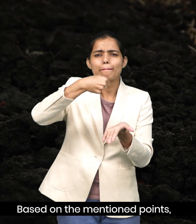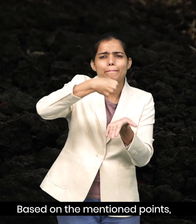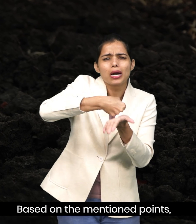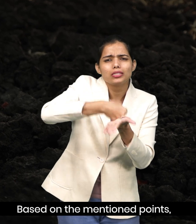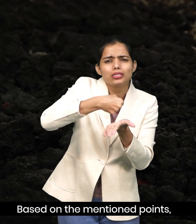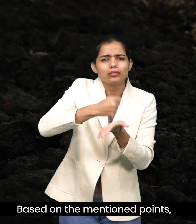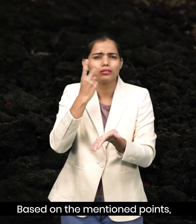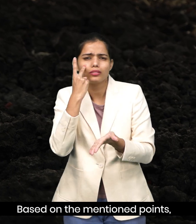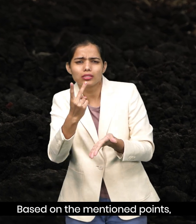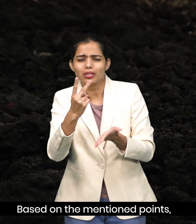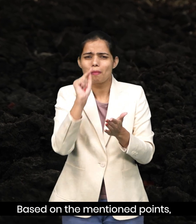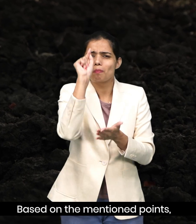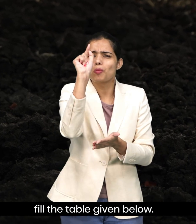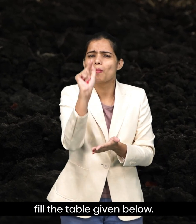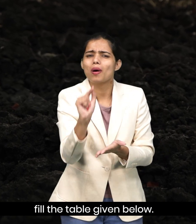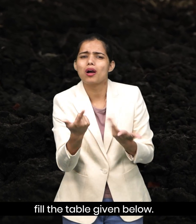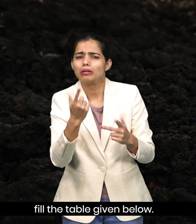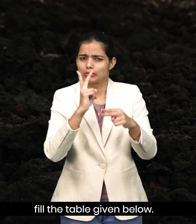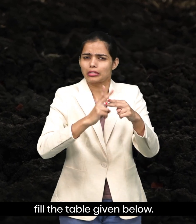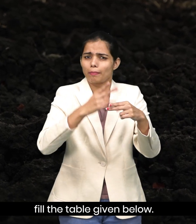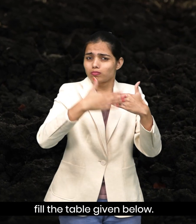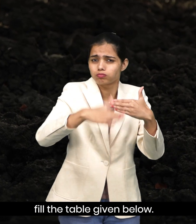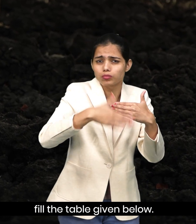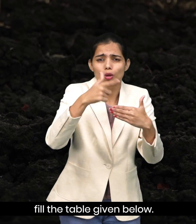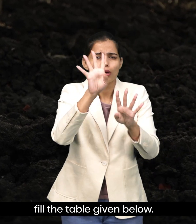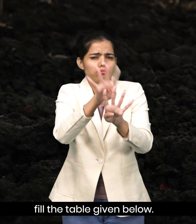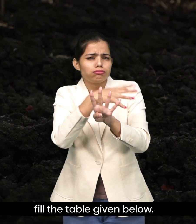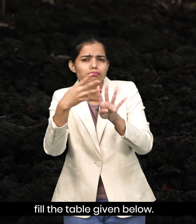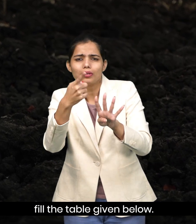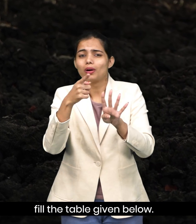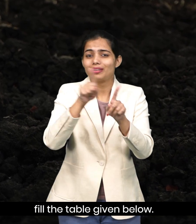Based on the mentioned points, fill the table given below.